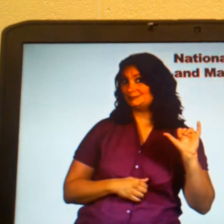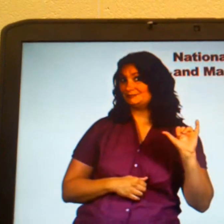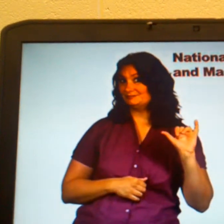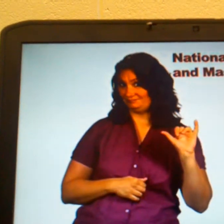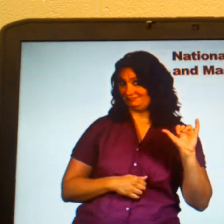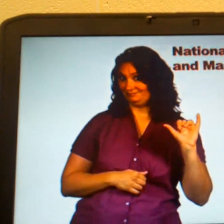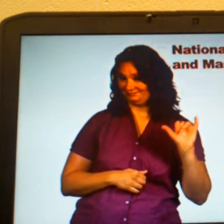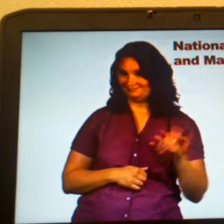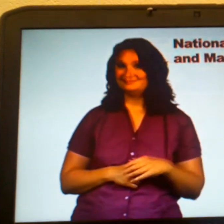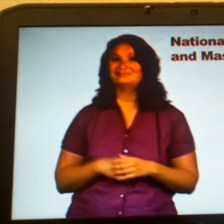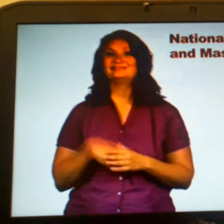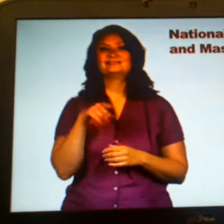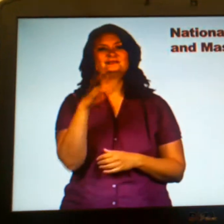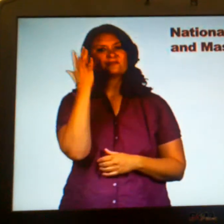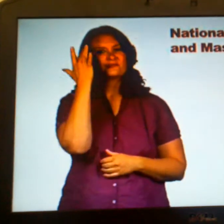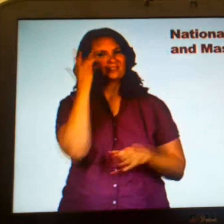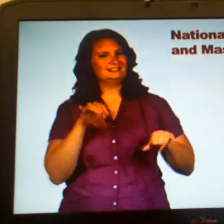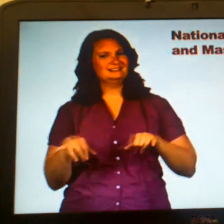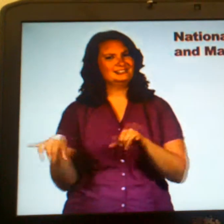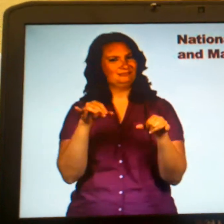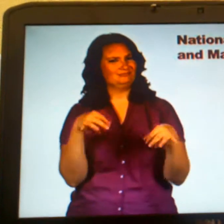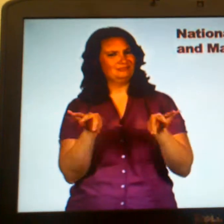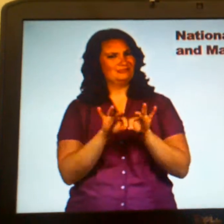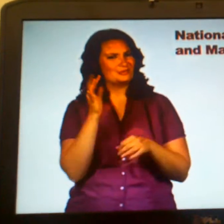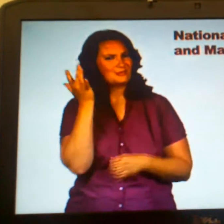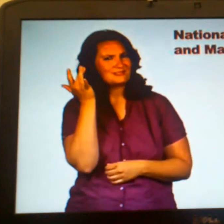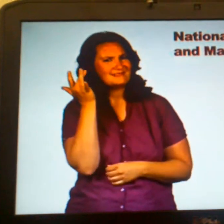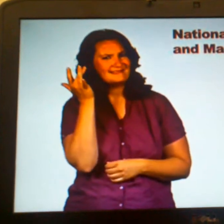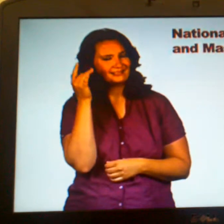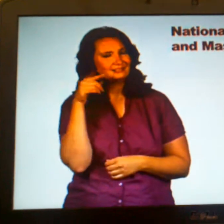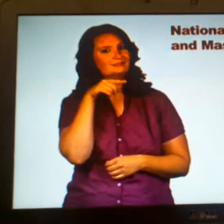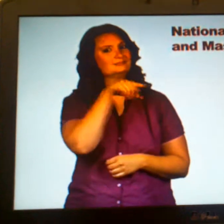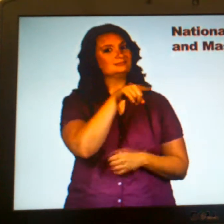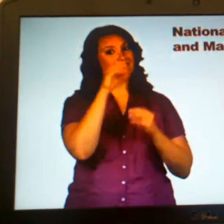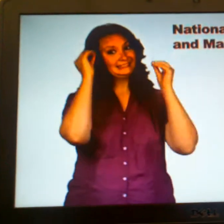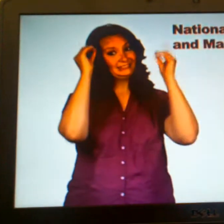ASL does as well. You know why standards are important?